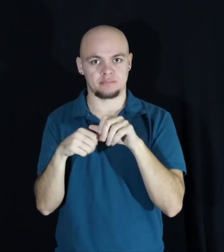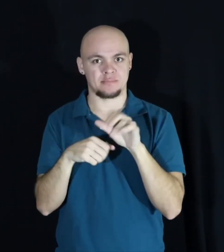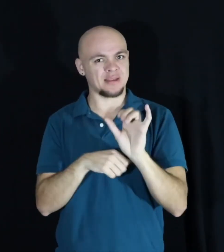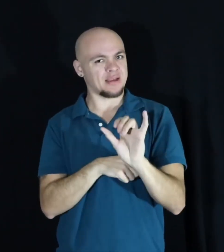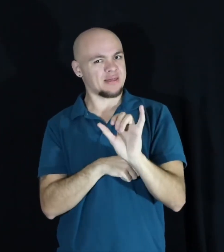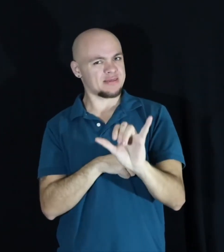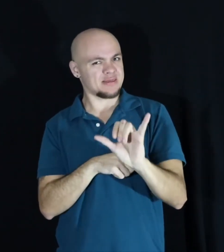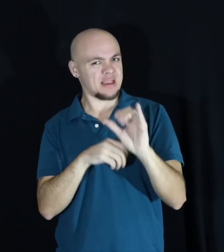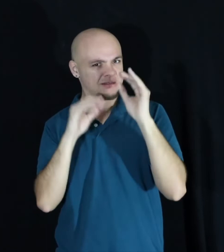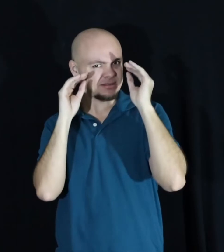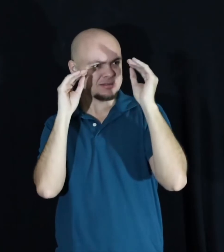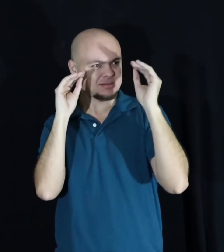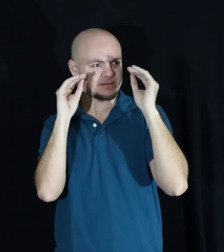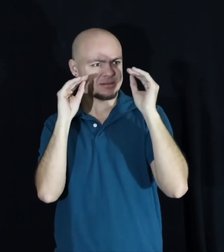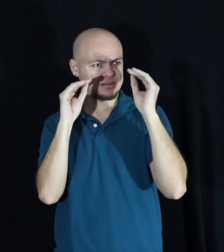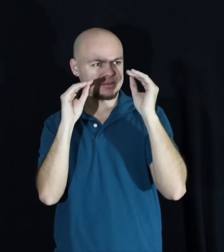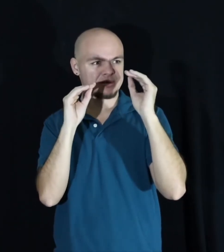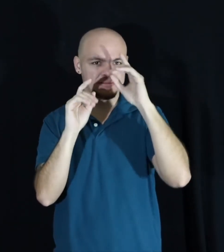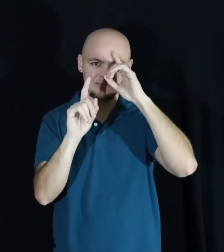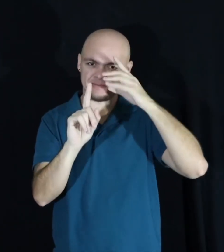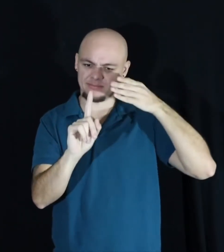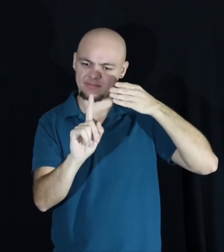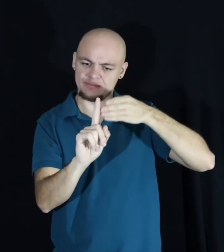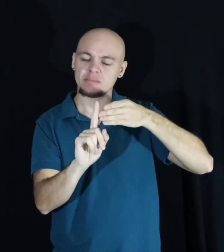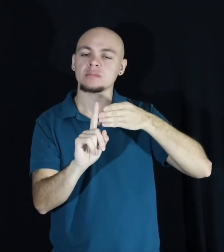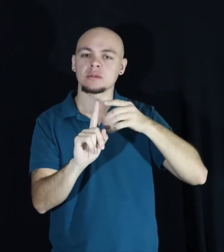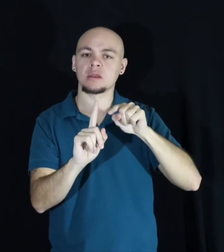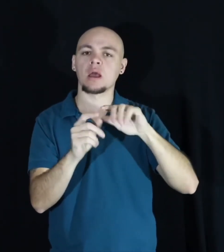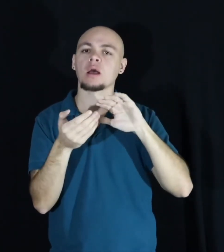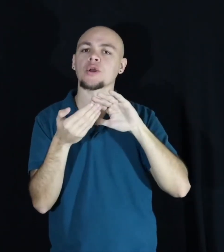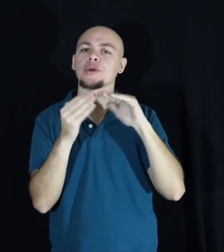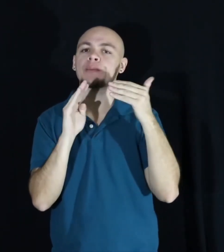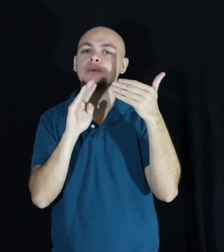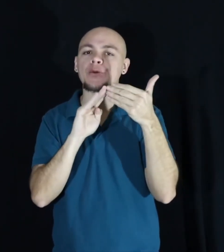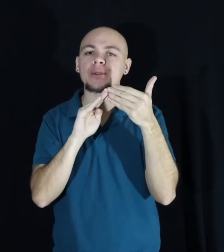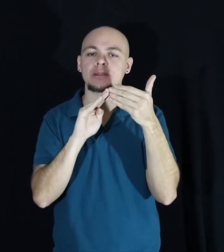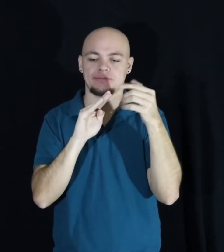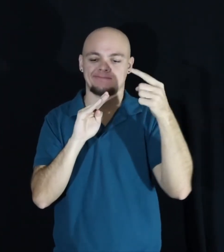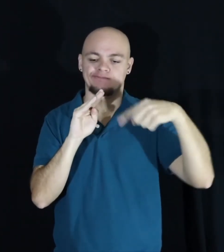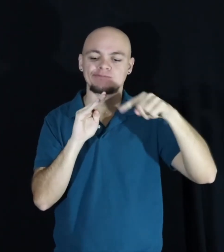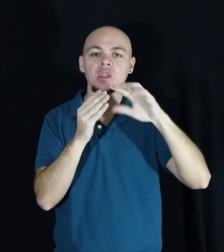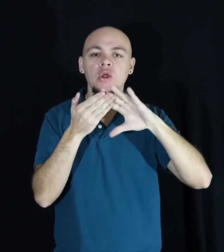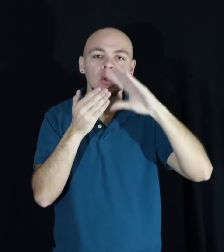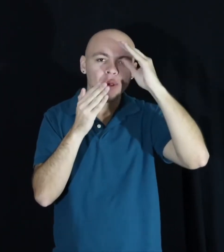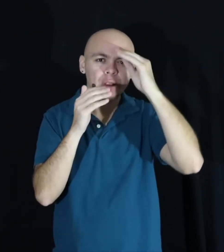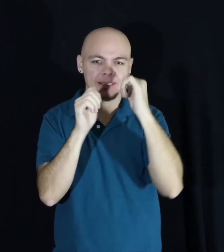what teaching is all about, creating a community where everyone can learn together.